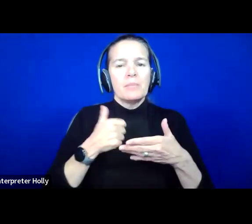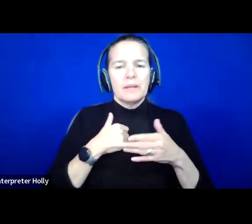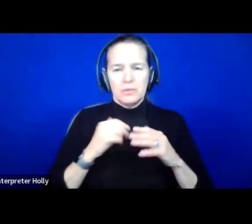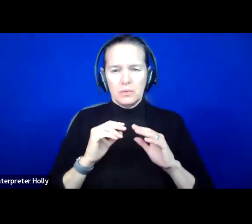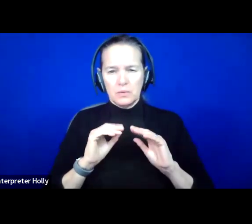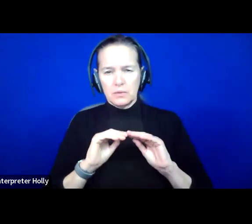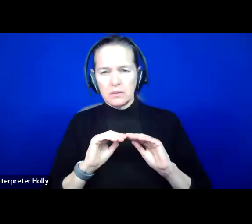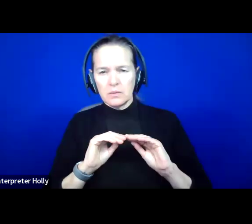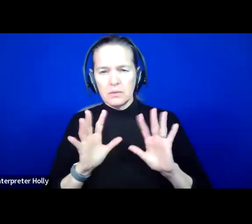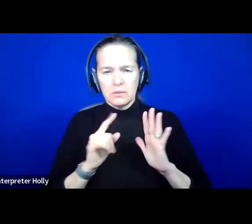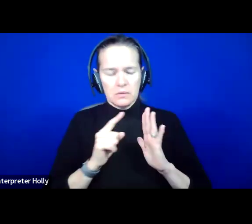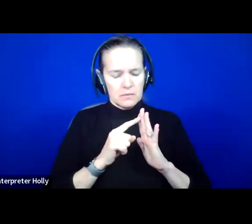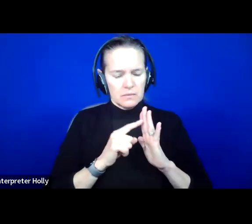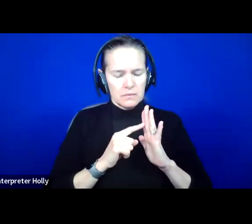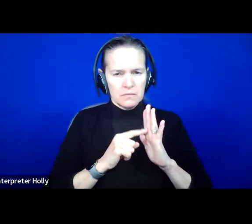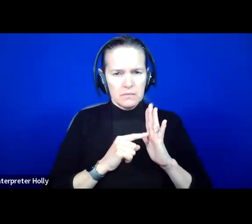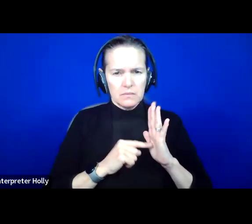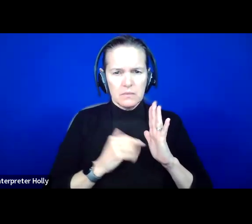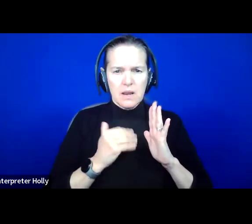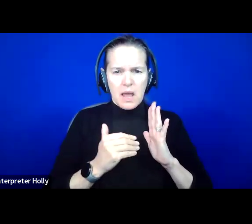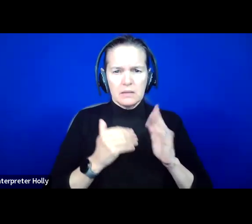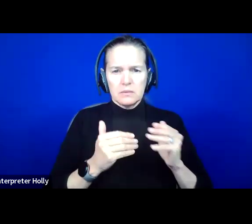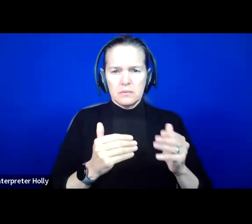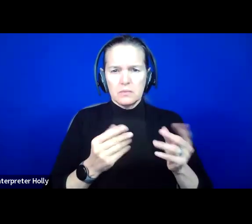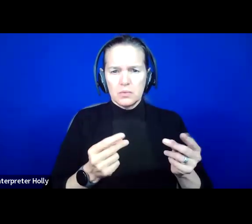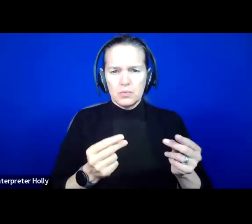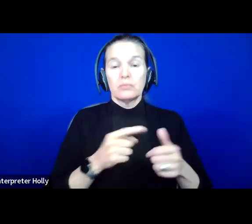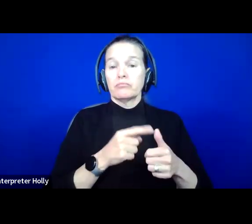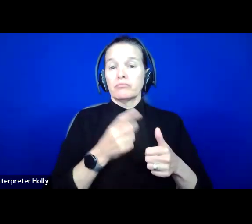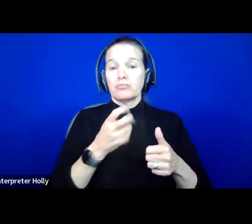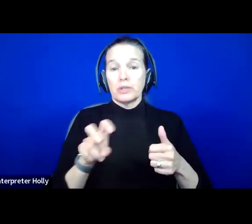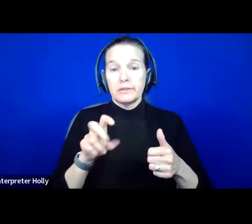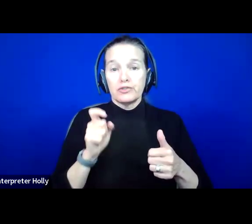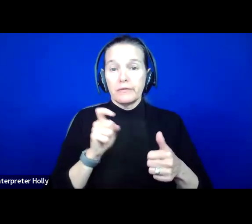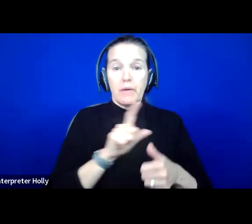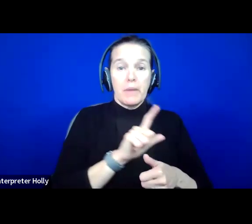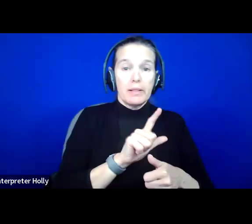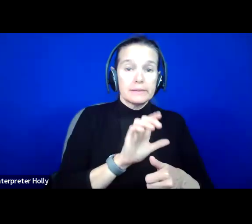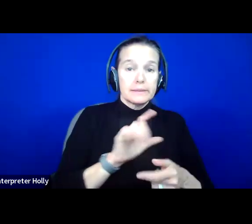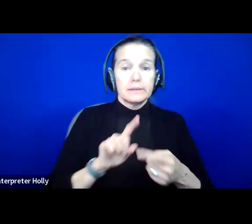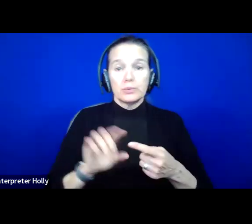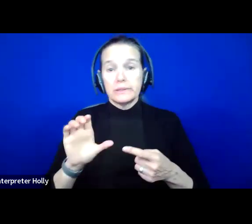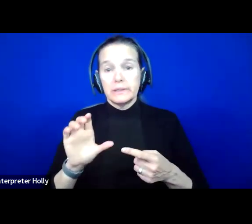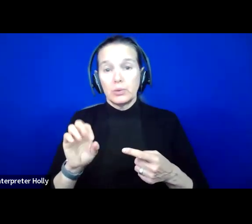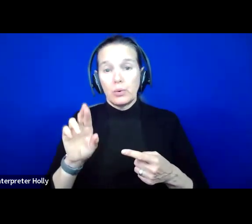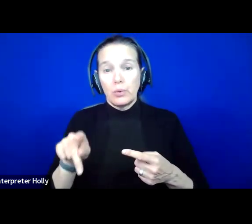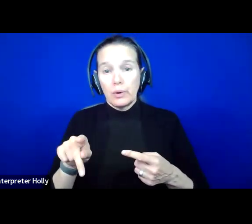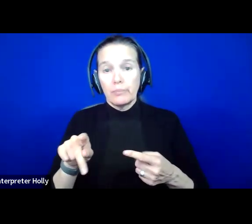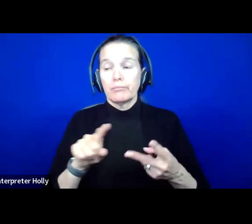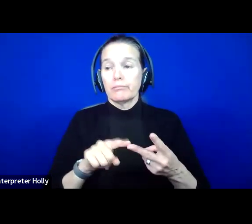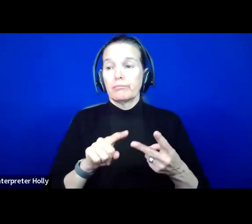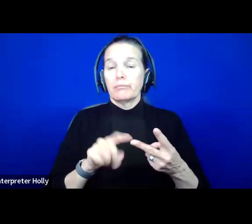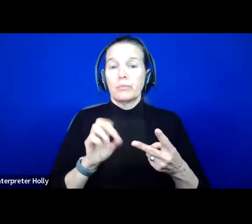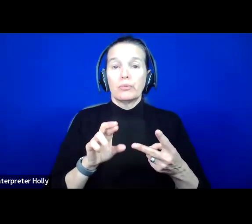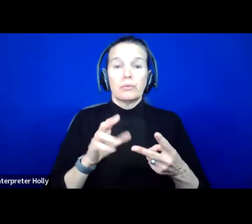next steps are, whether that was transitioning from an LLC to a C Corp, whether that was doing